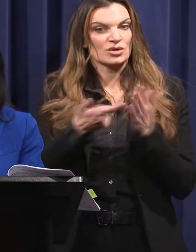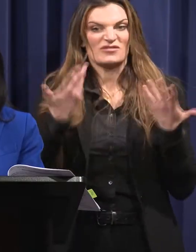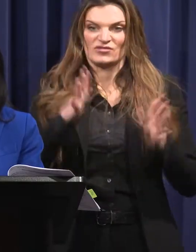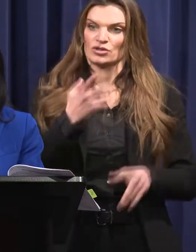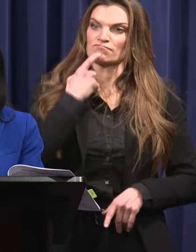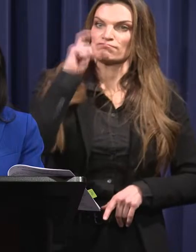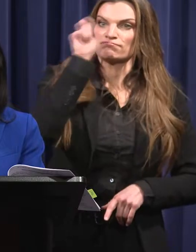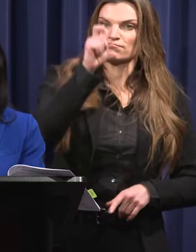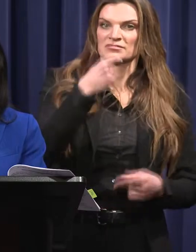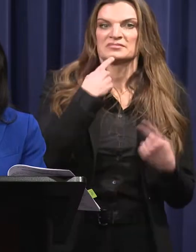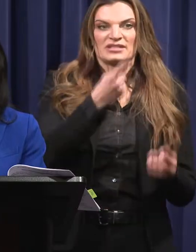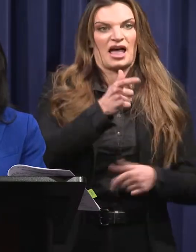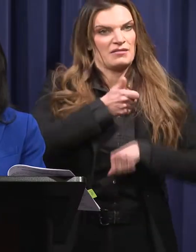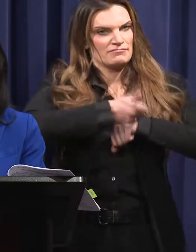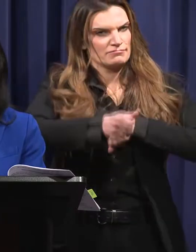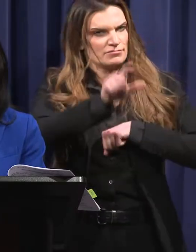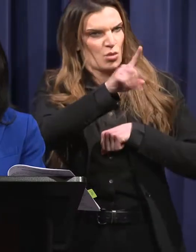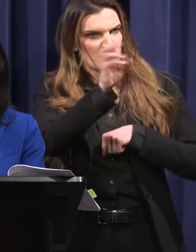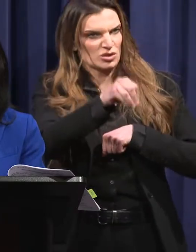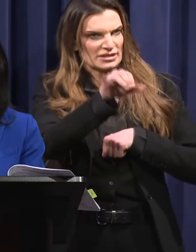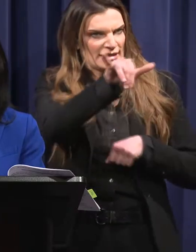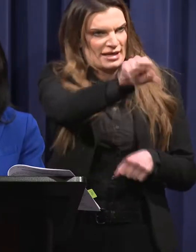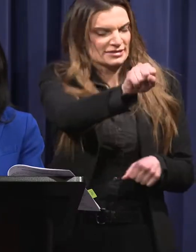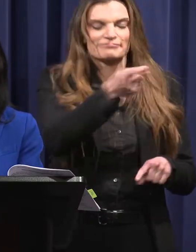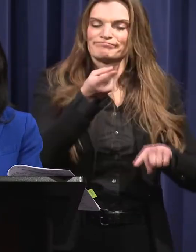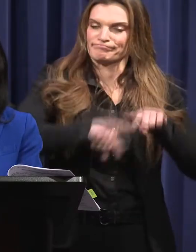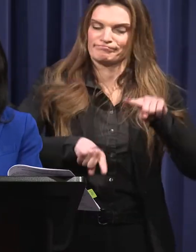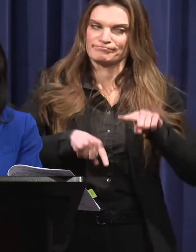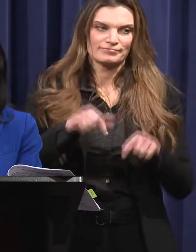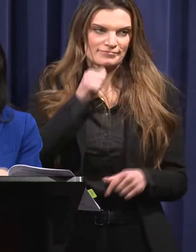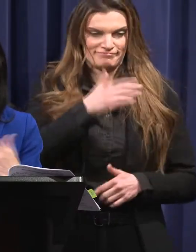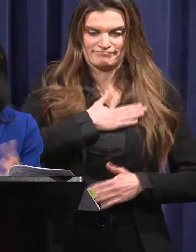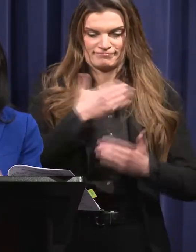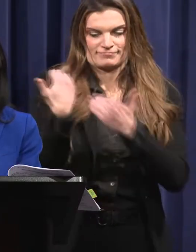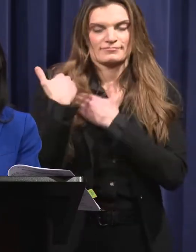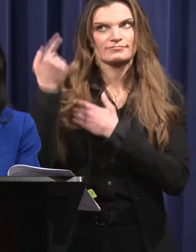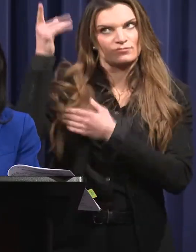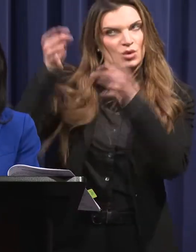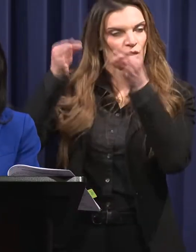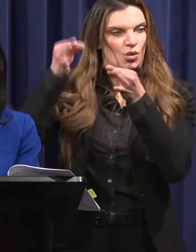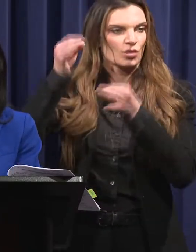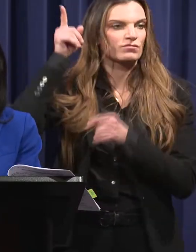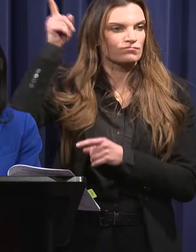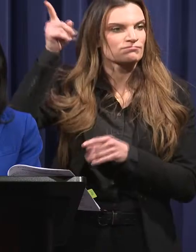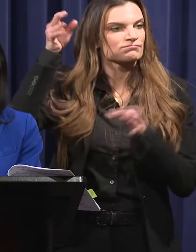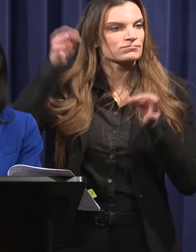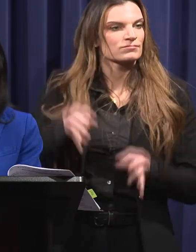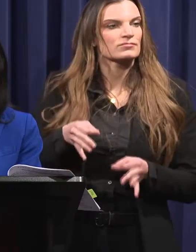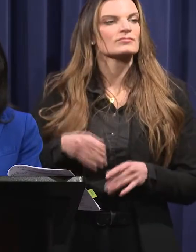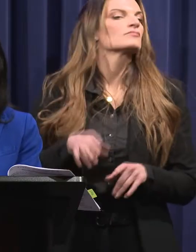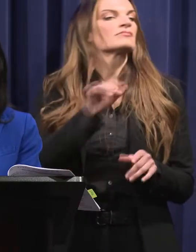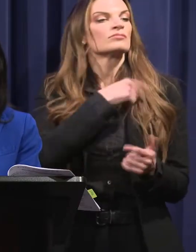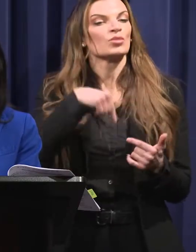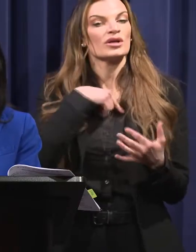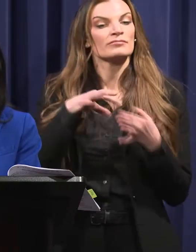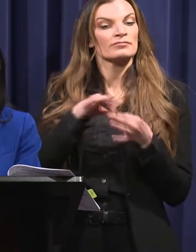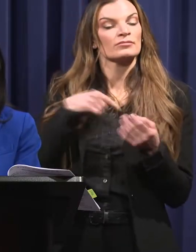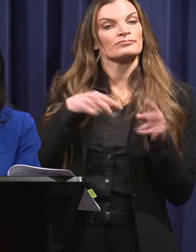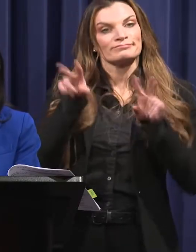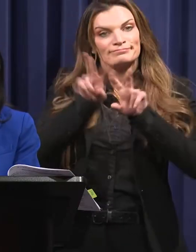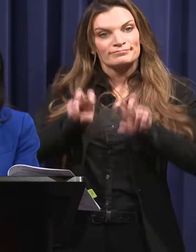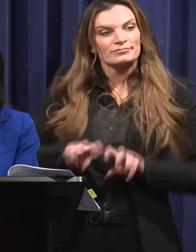in all aspects of the investigation, and that includes our review of any conduct involving former Speaker